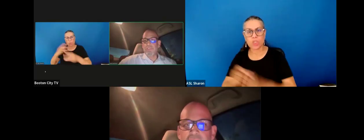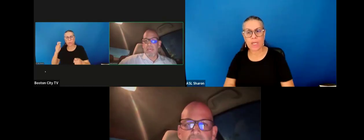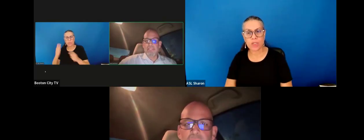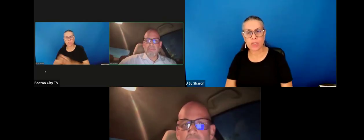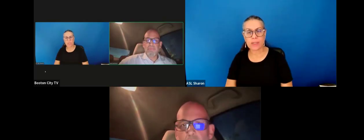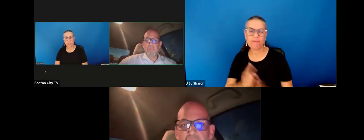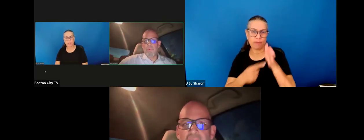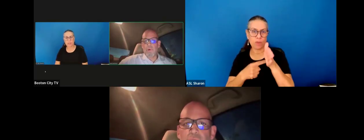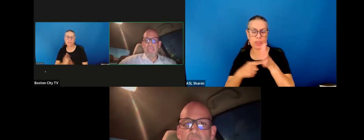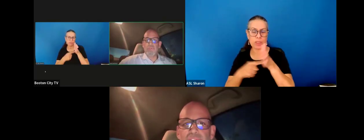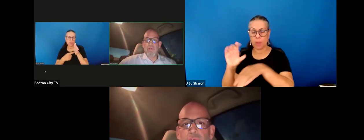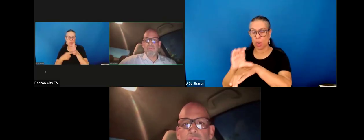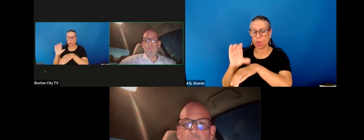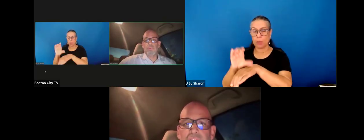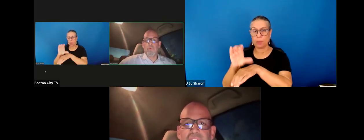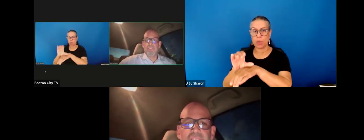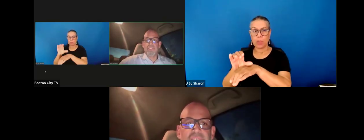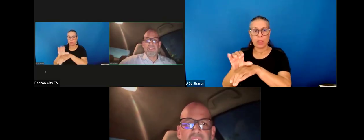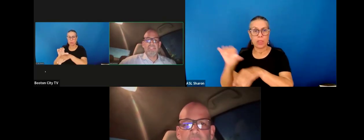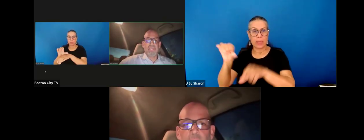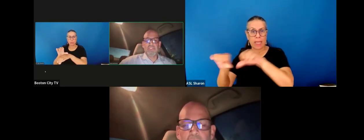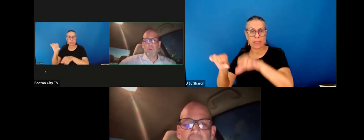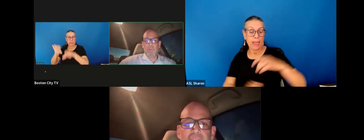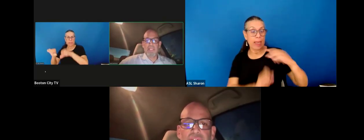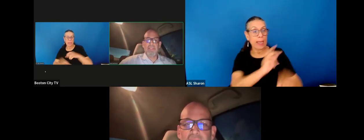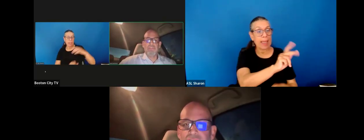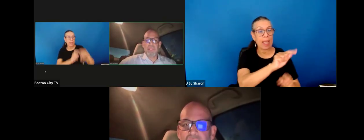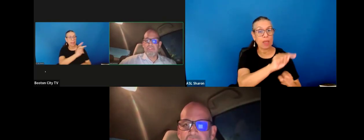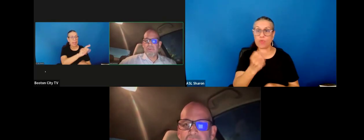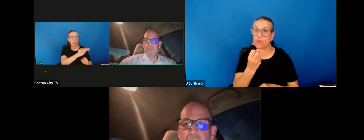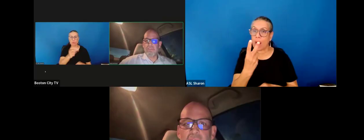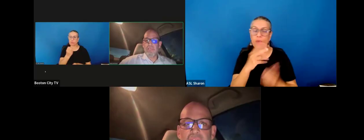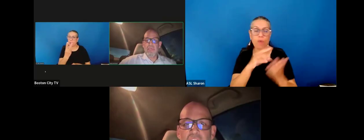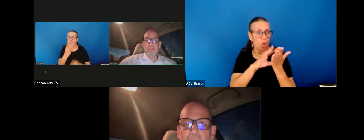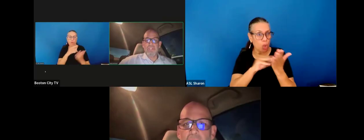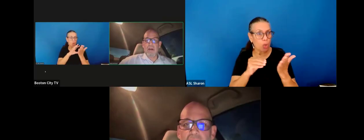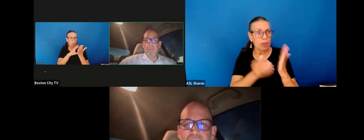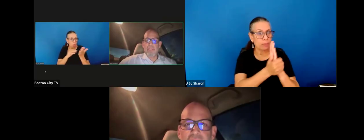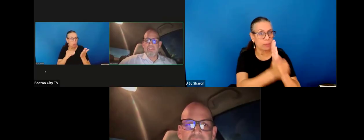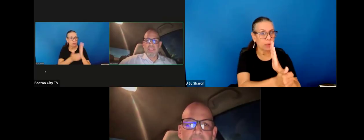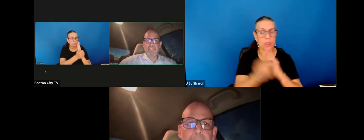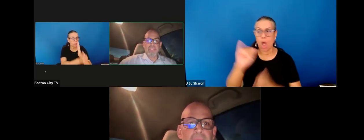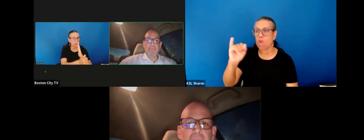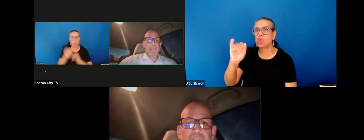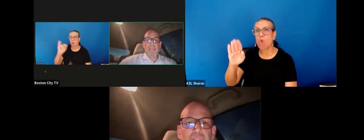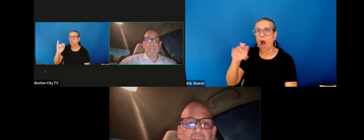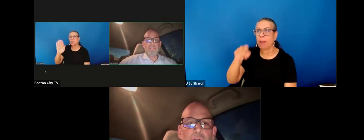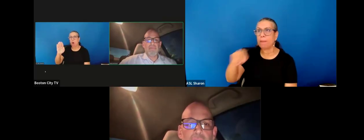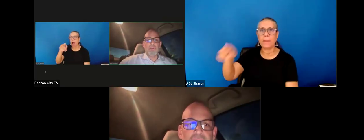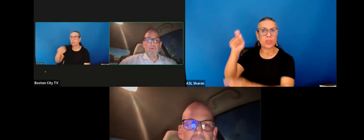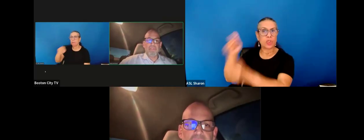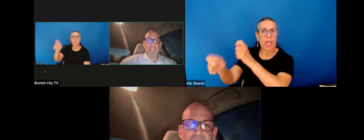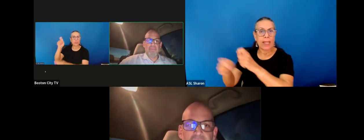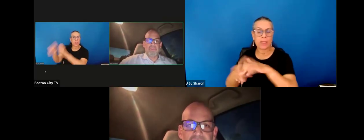computer science. While K-12 schools work to teach CS more broadly and train instructors, the job market is changing.